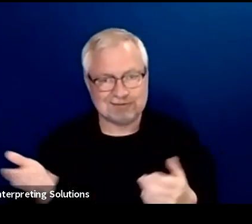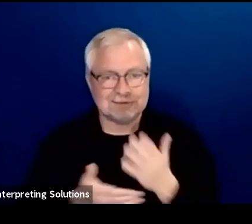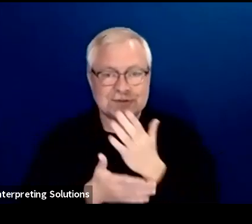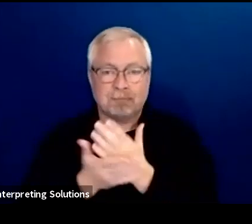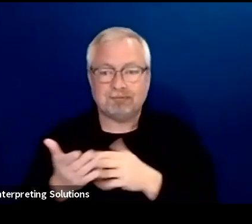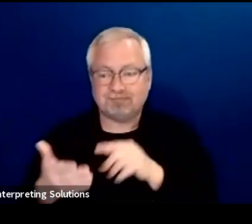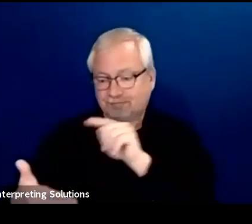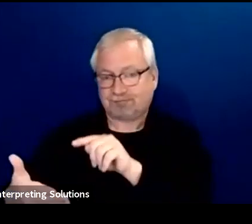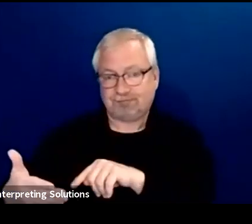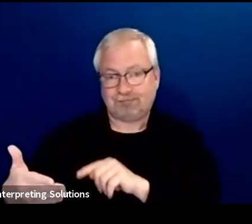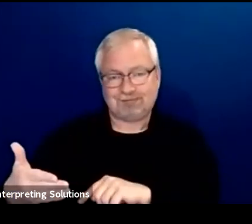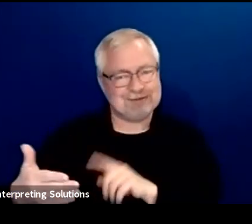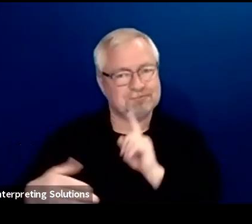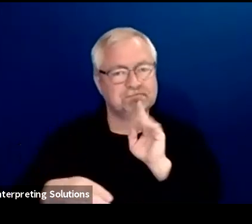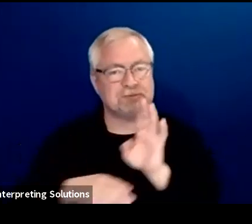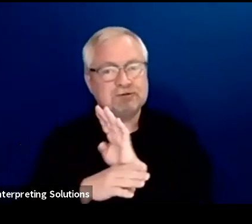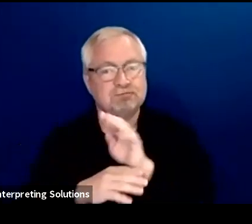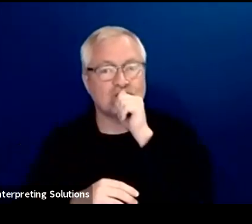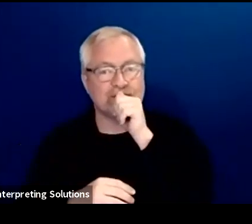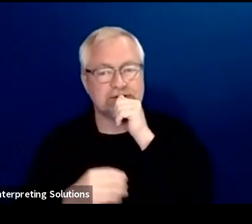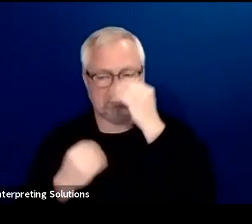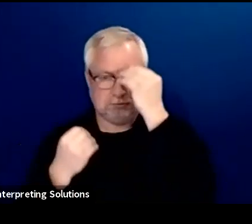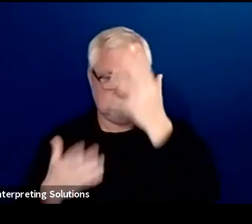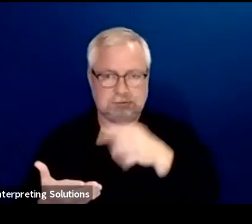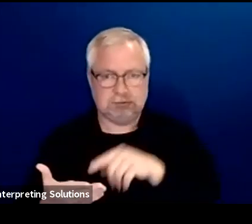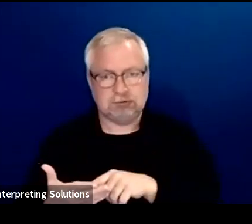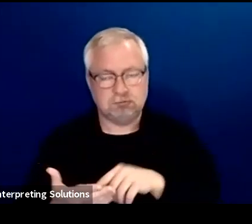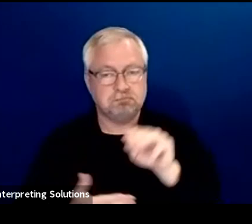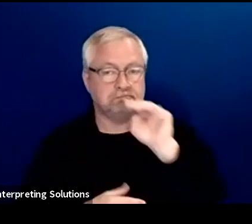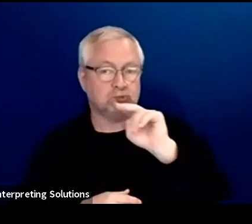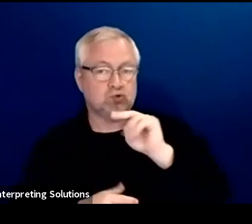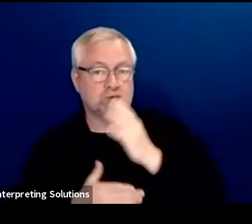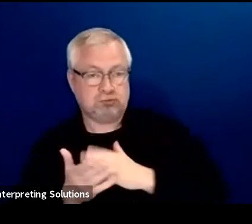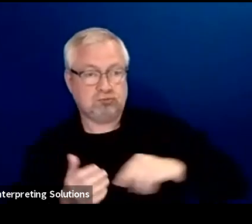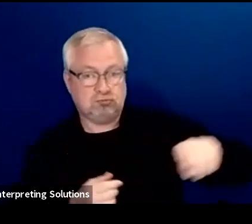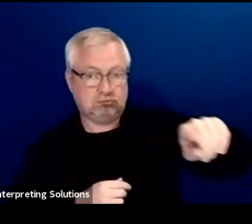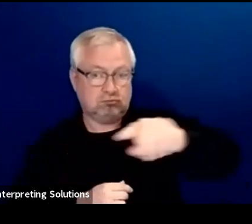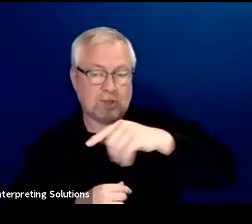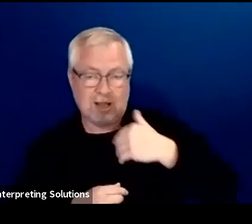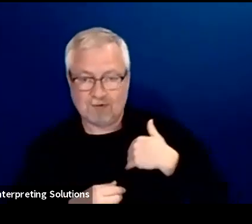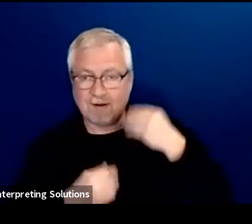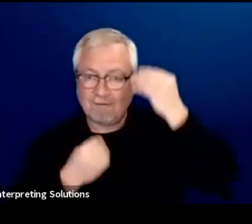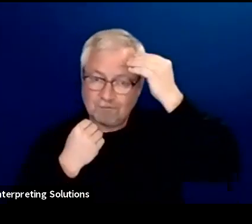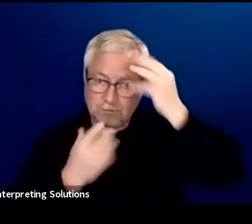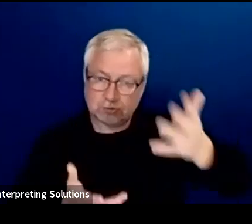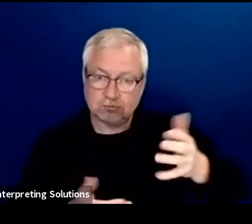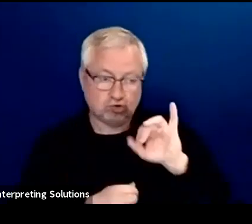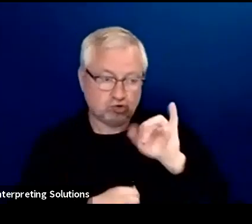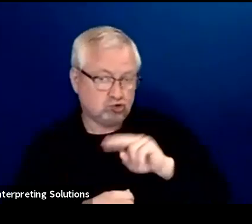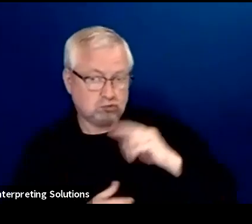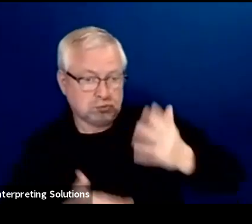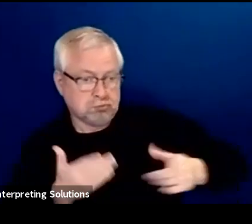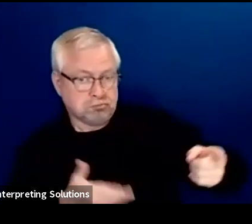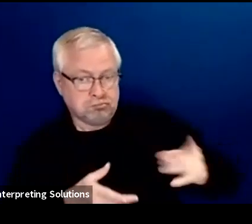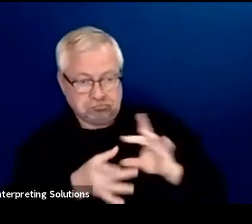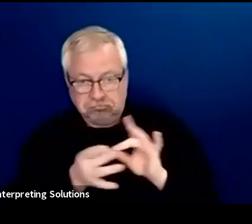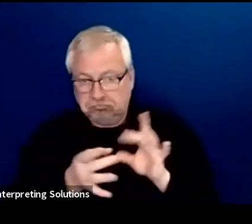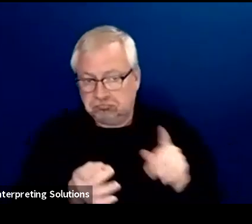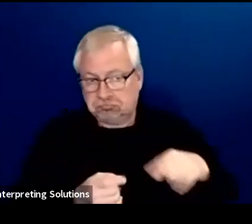researchers over at the University of Minnesota have. And Jan, maybe you can speak to this, because the idea that we would not share